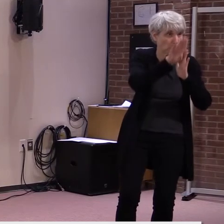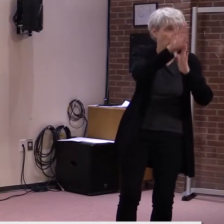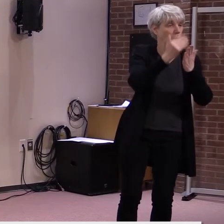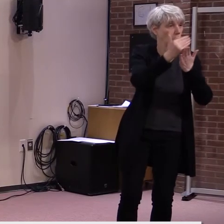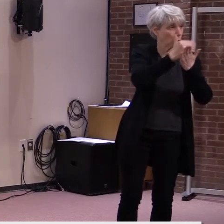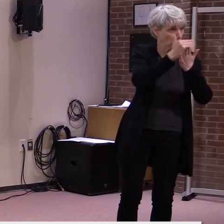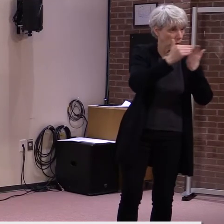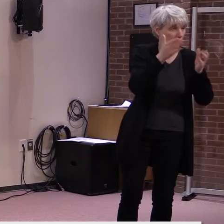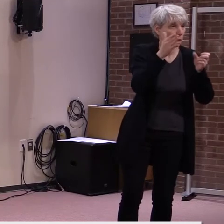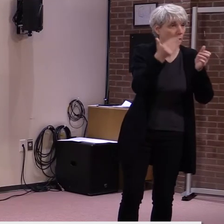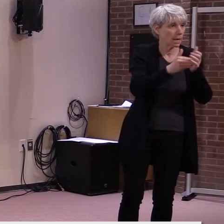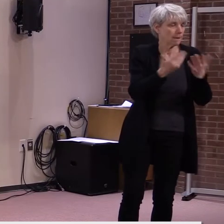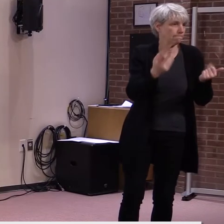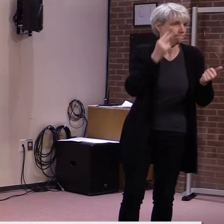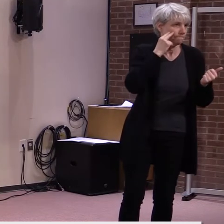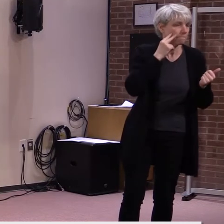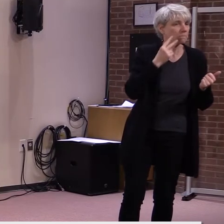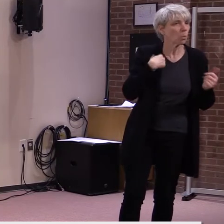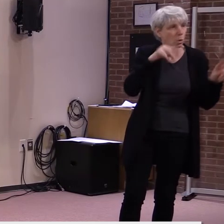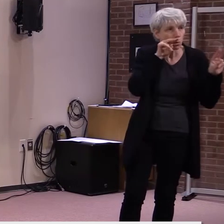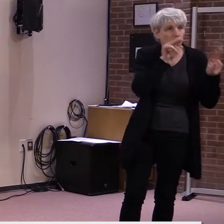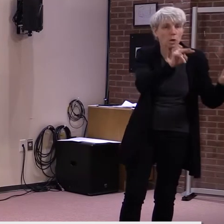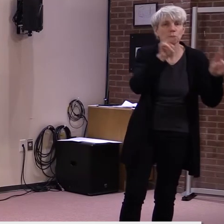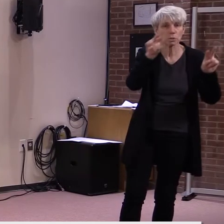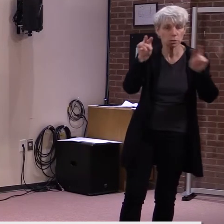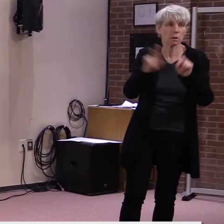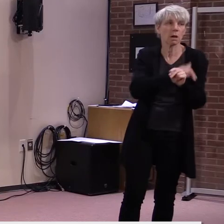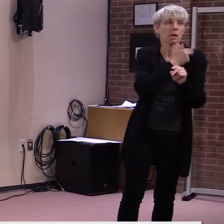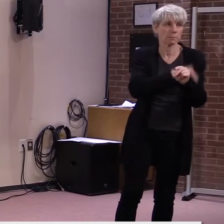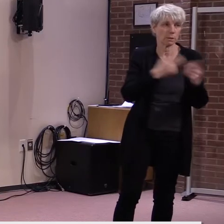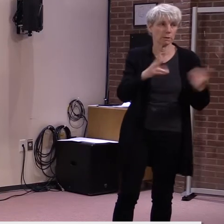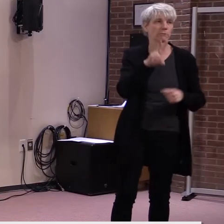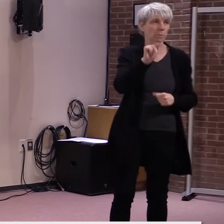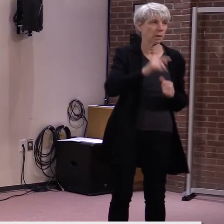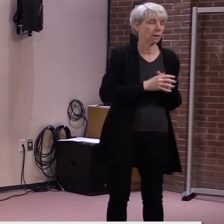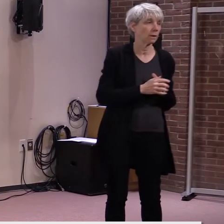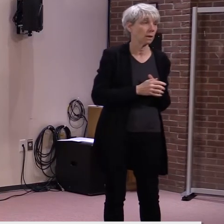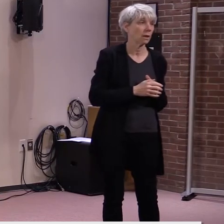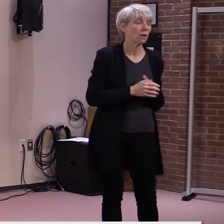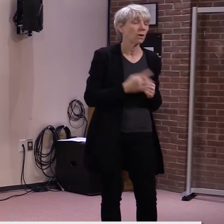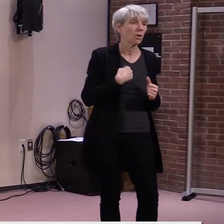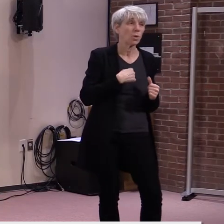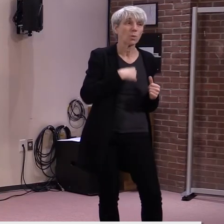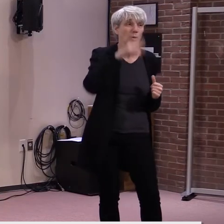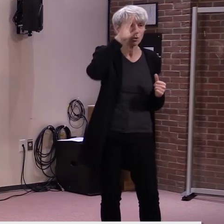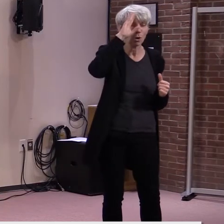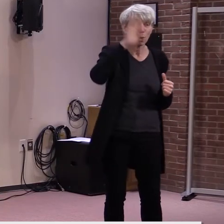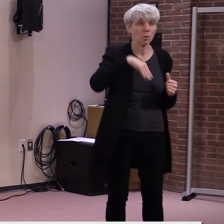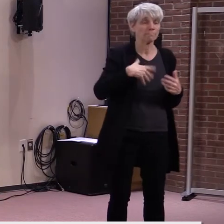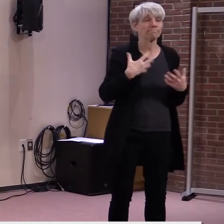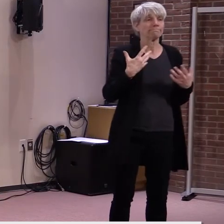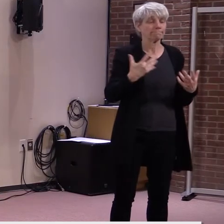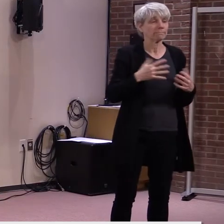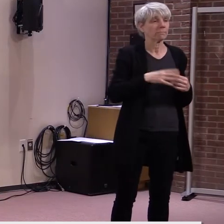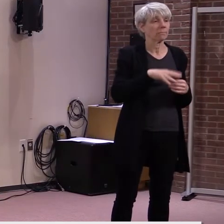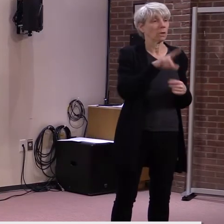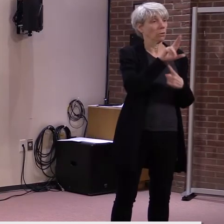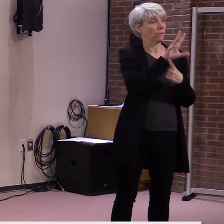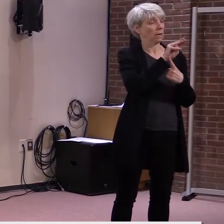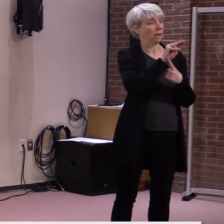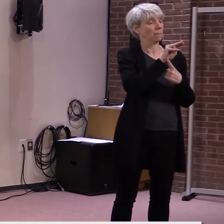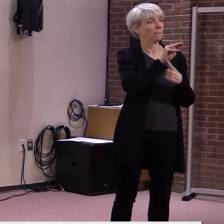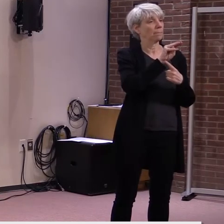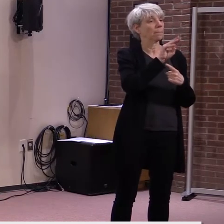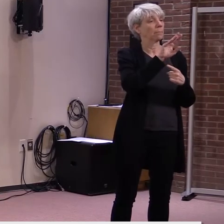We're watching it. We understand, you know, that this may, you know, the aspect of